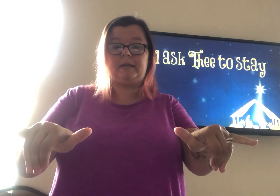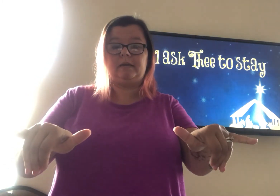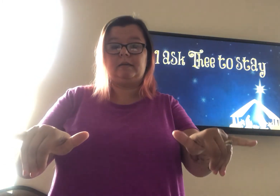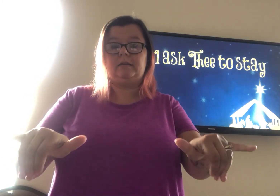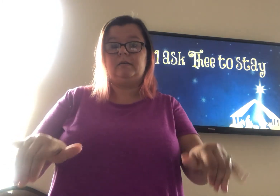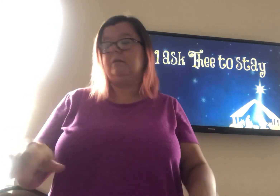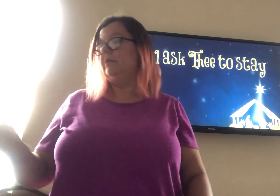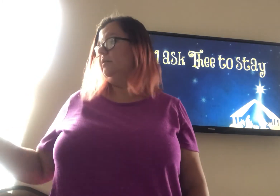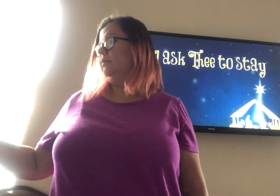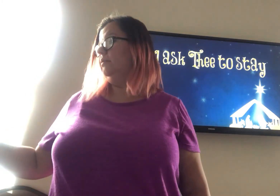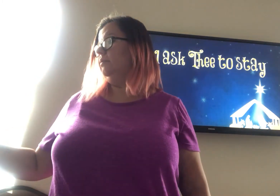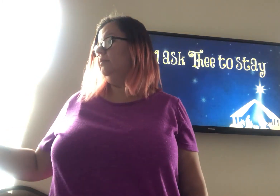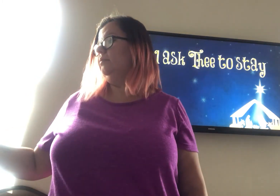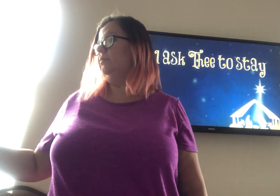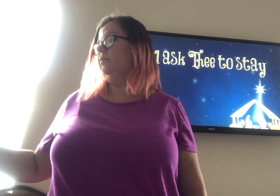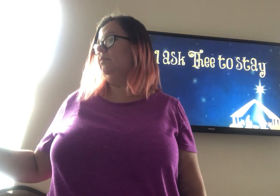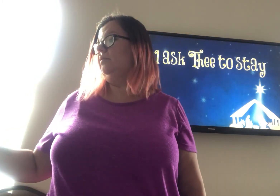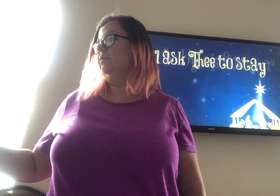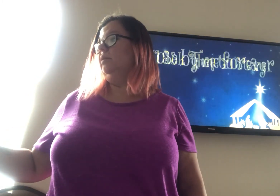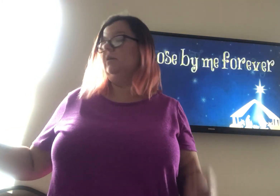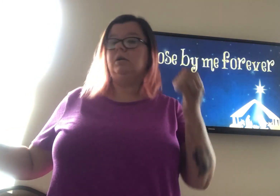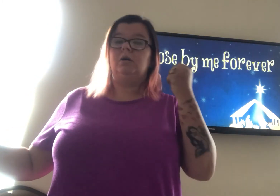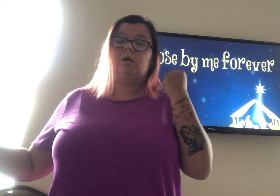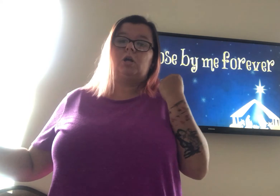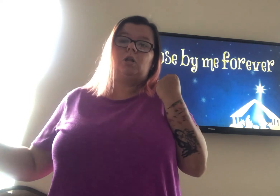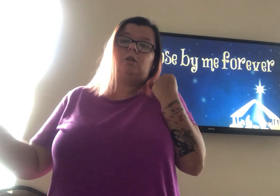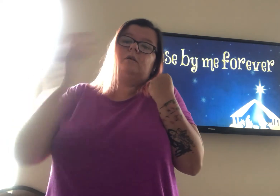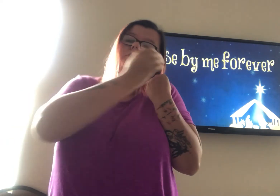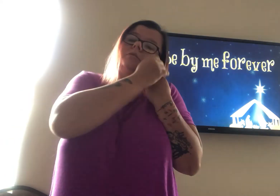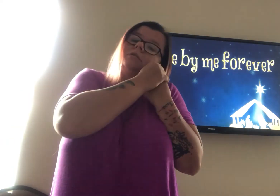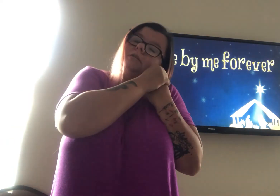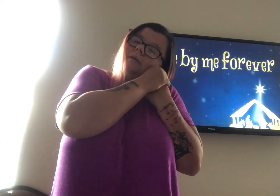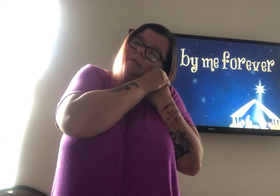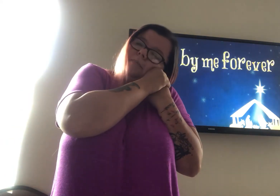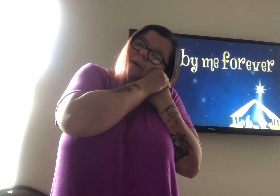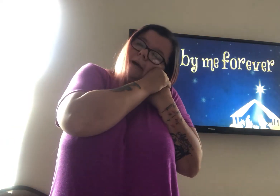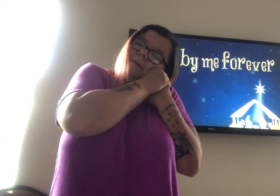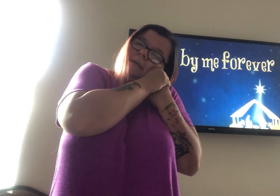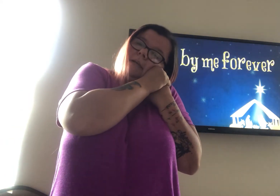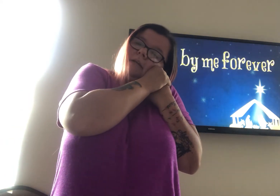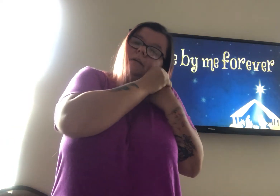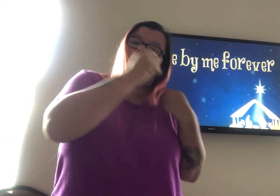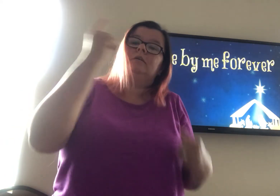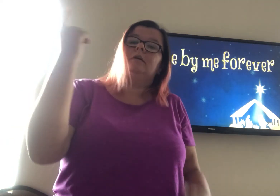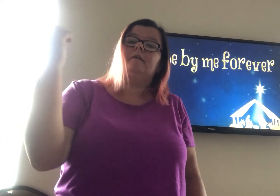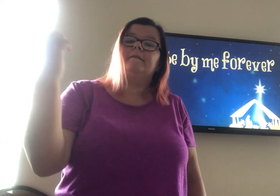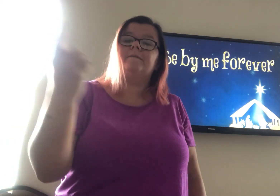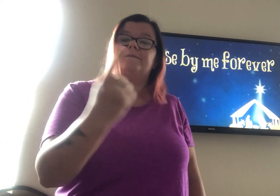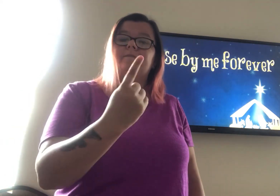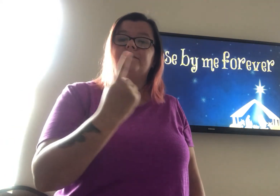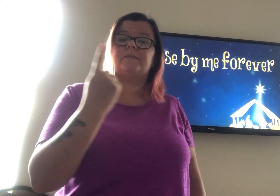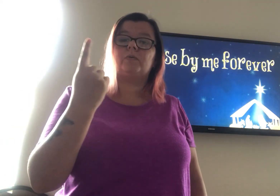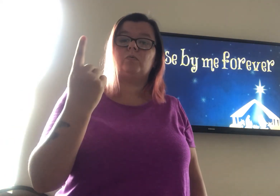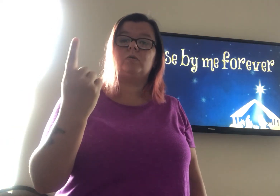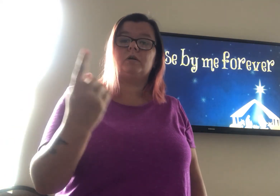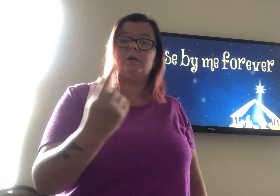close by me forever.